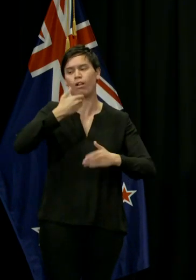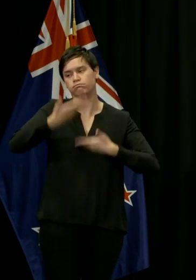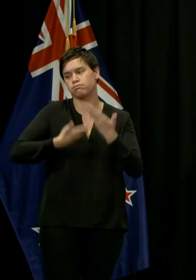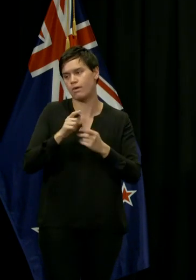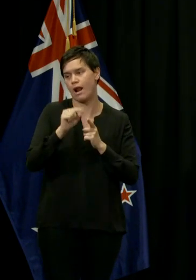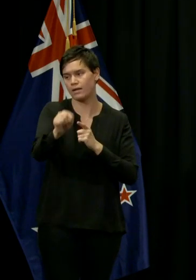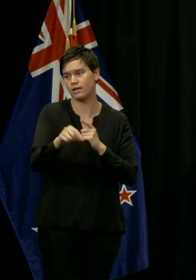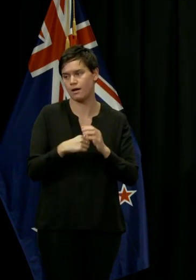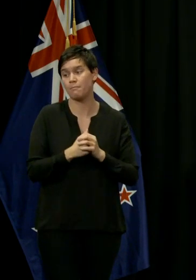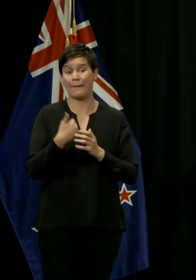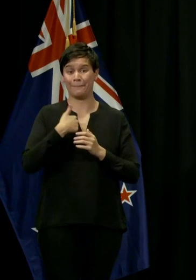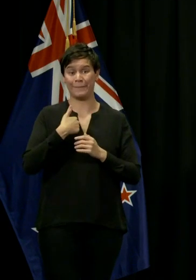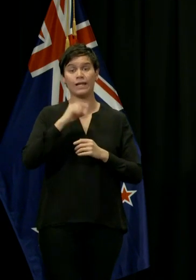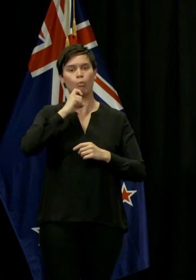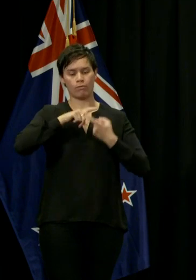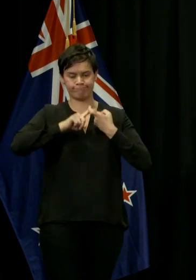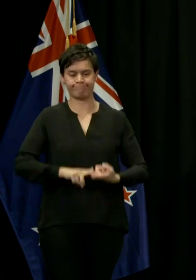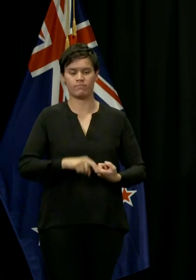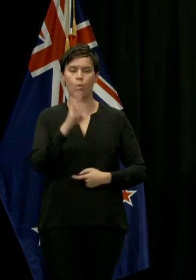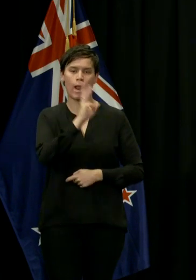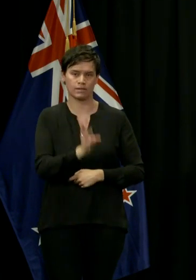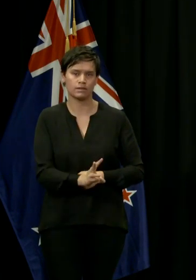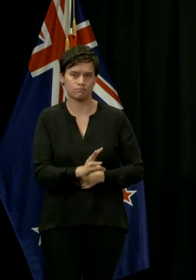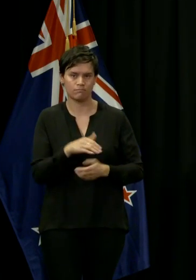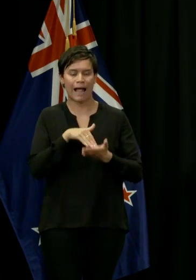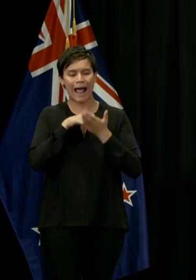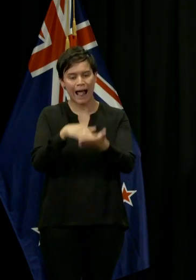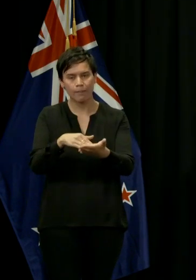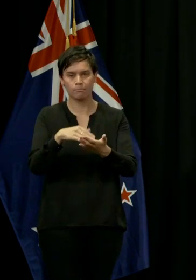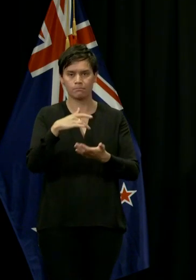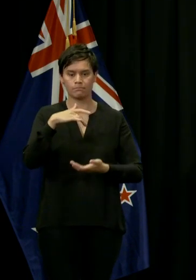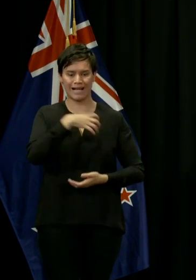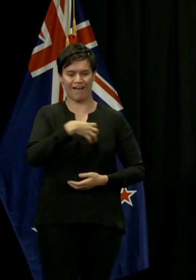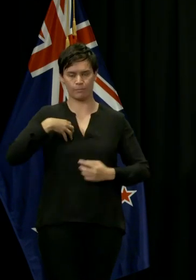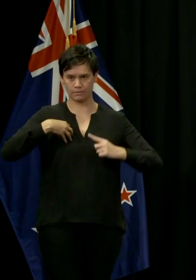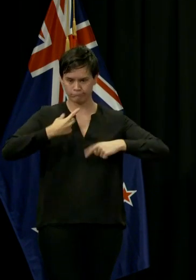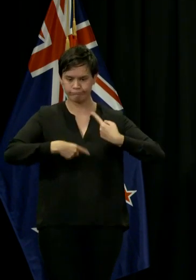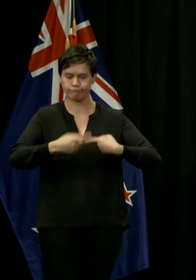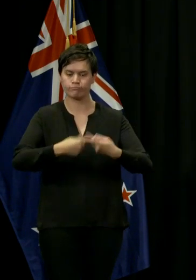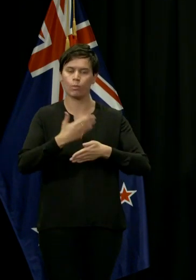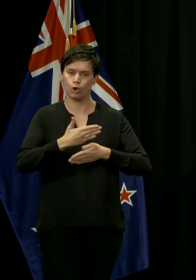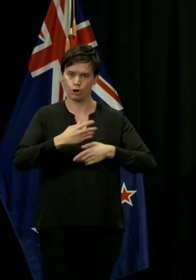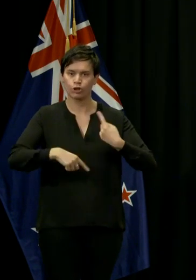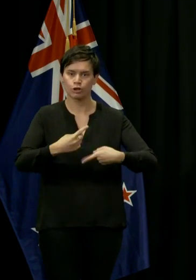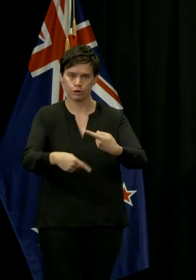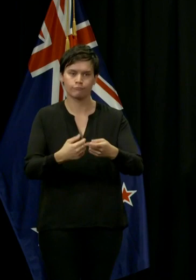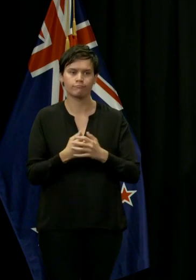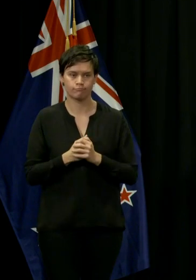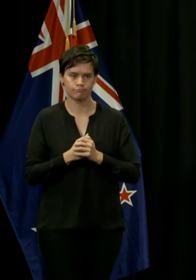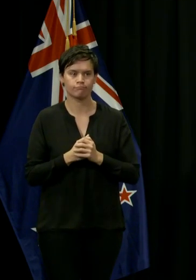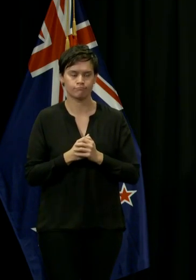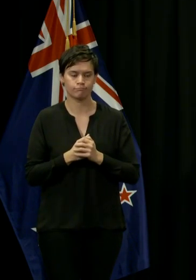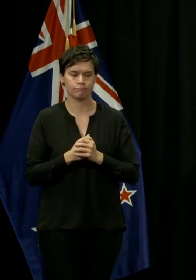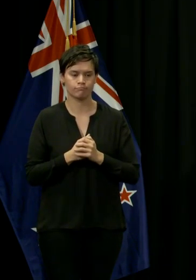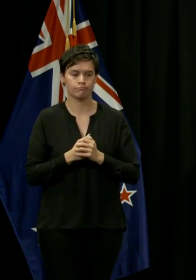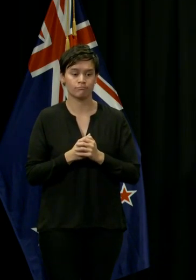can for those who are helping to run the operation from central government over the coming weeks. My contact with others